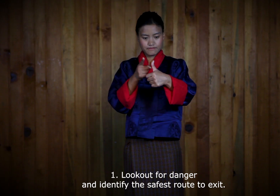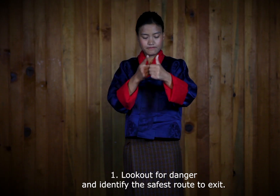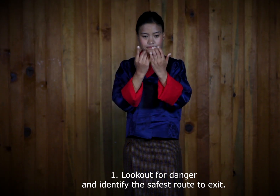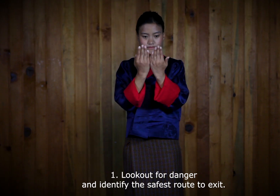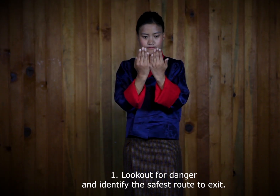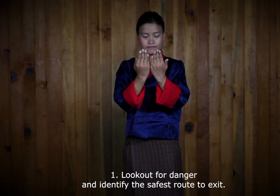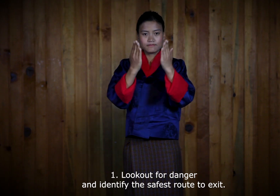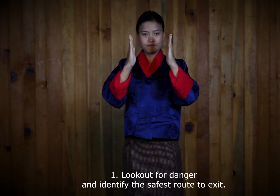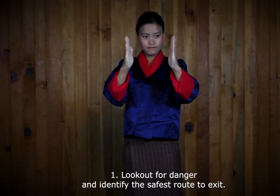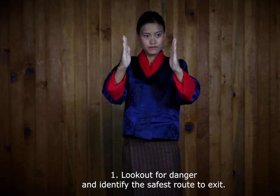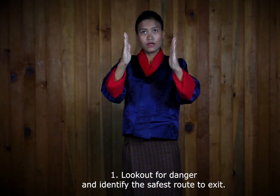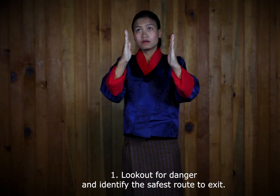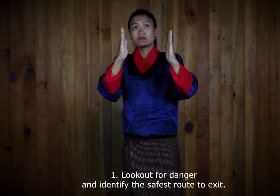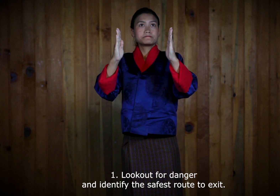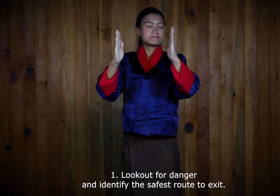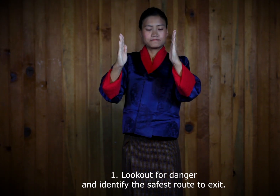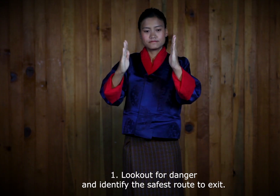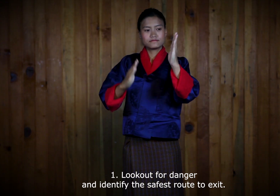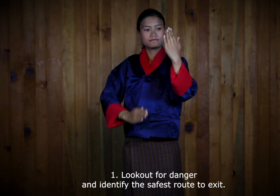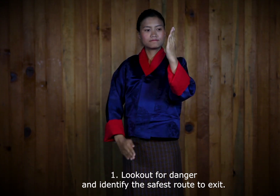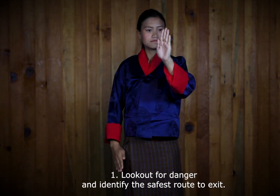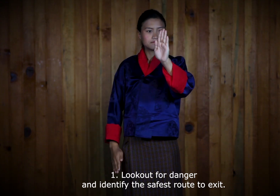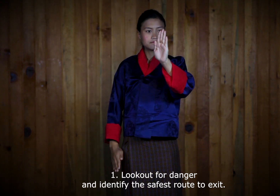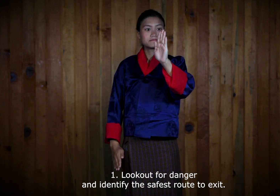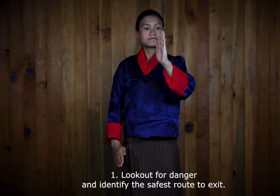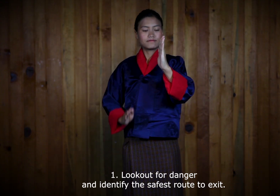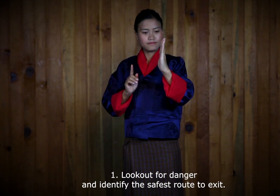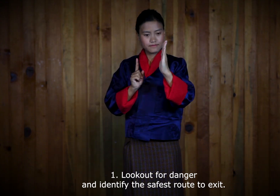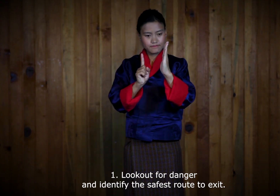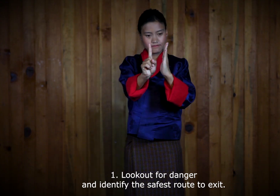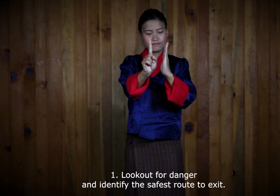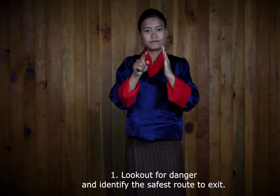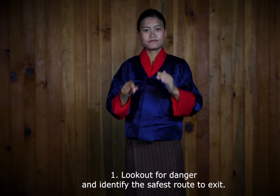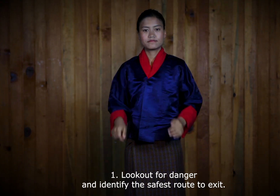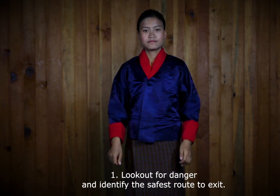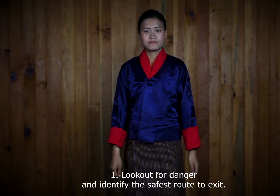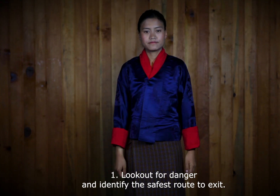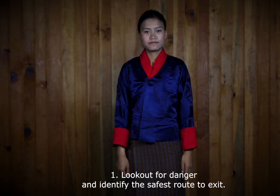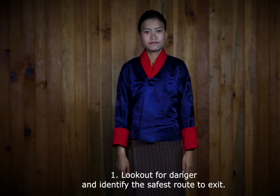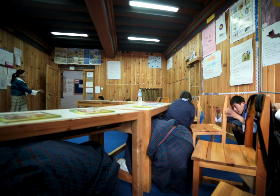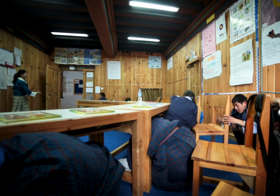One, look out for danger and identify the safest route to exit.